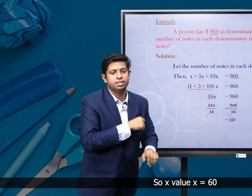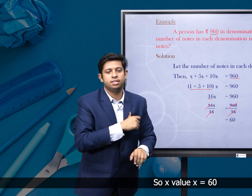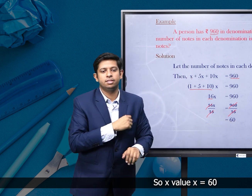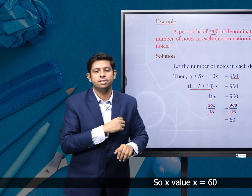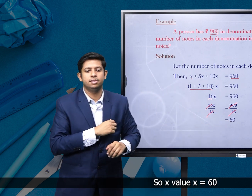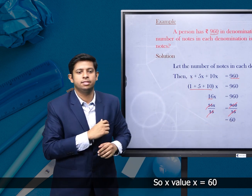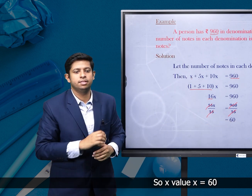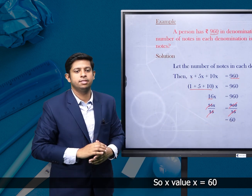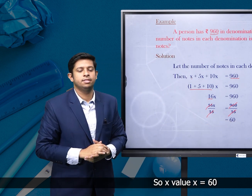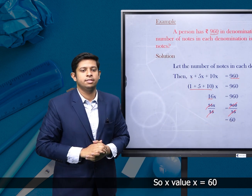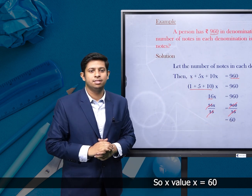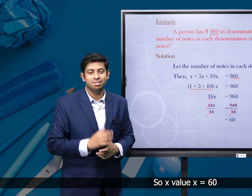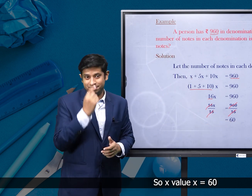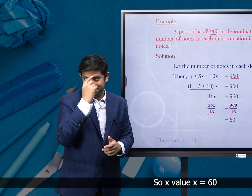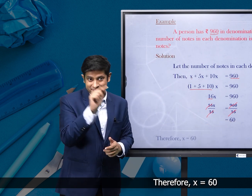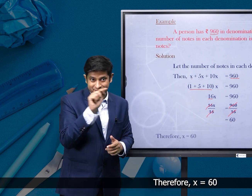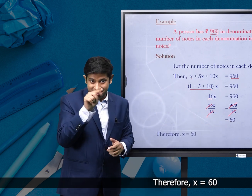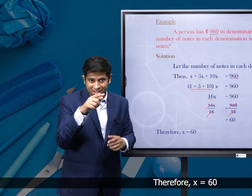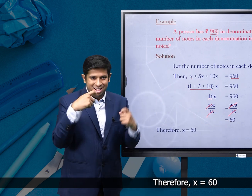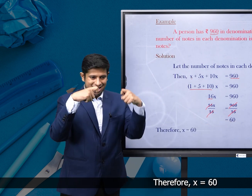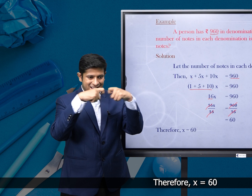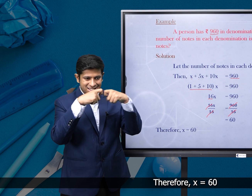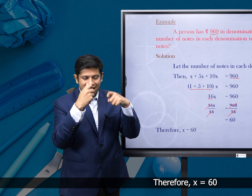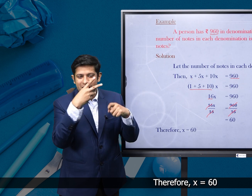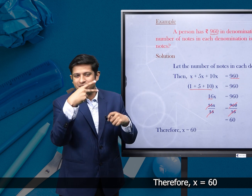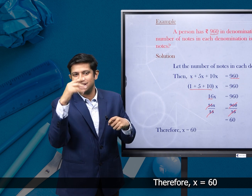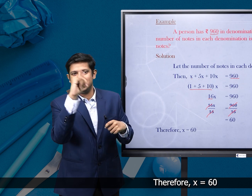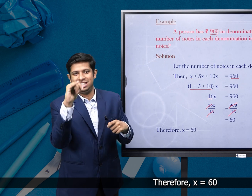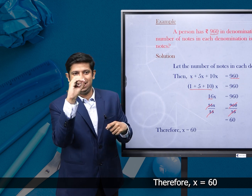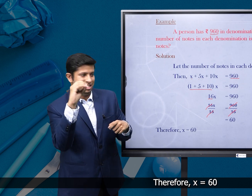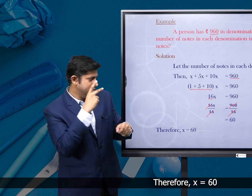to 60. Therefore, x equals to 60.